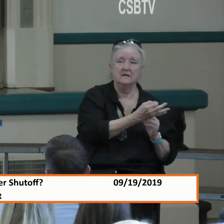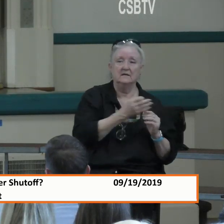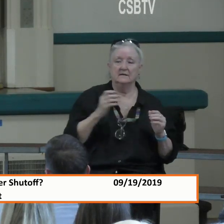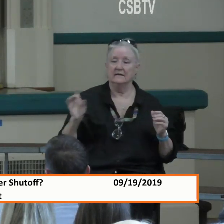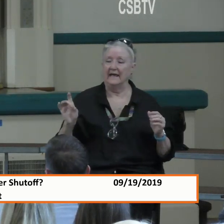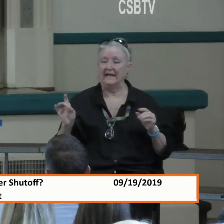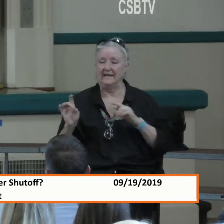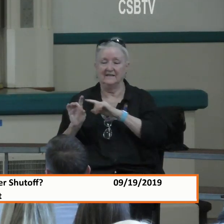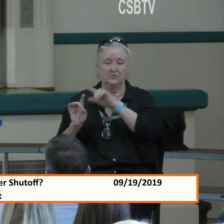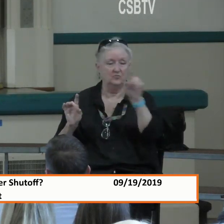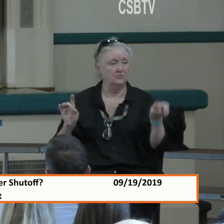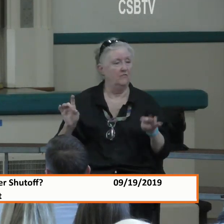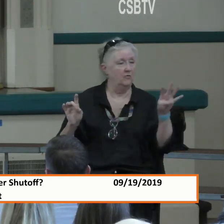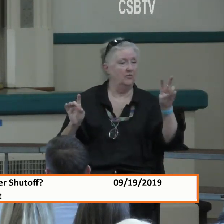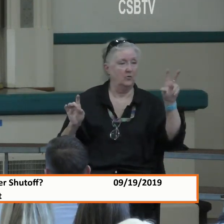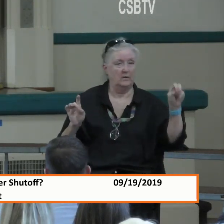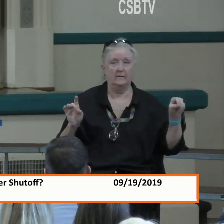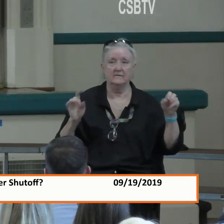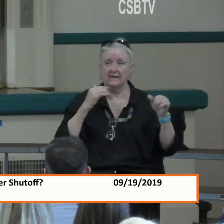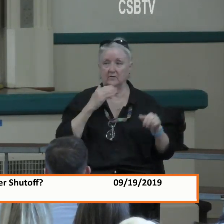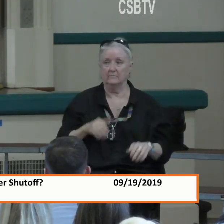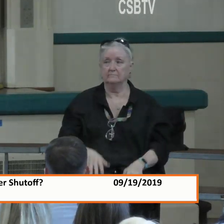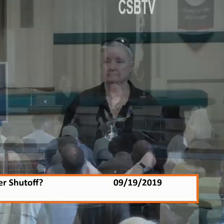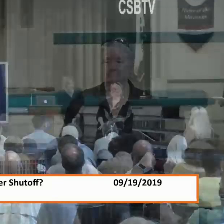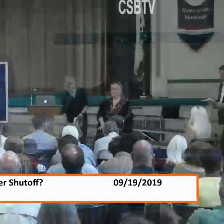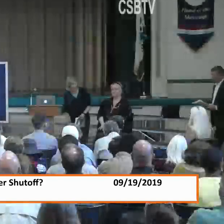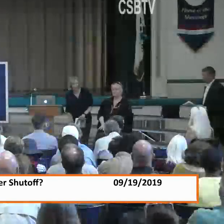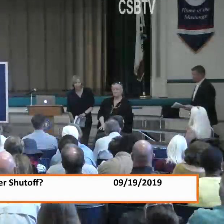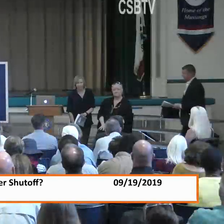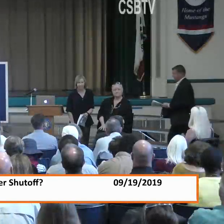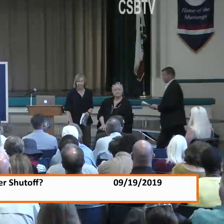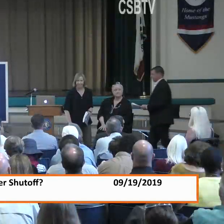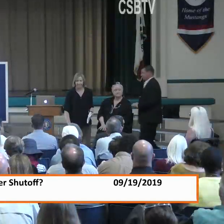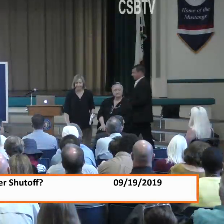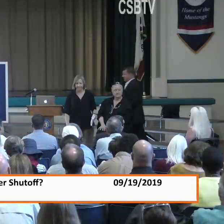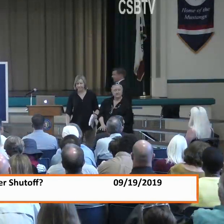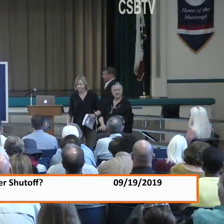8 and 4:30. Thank you.